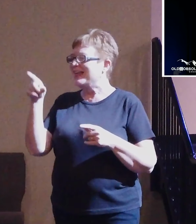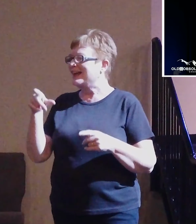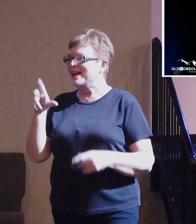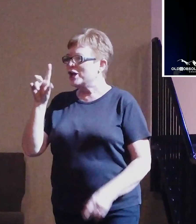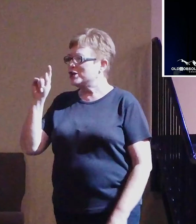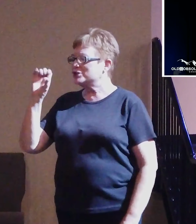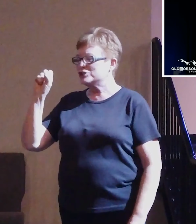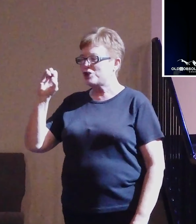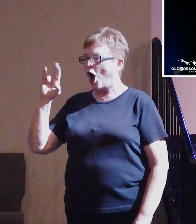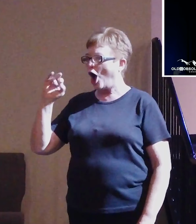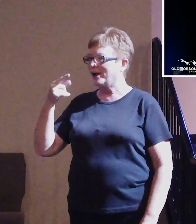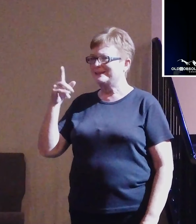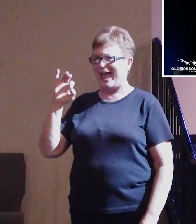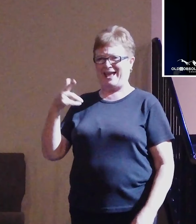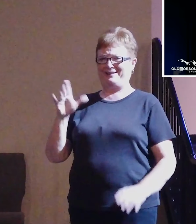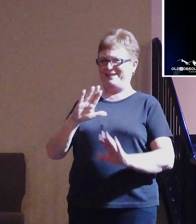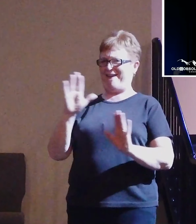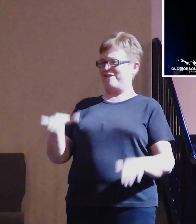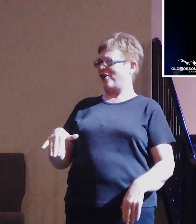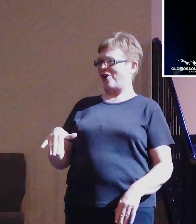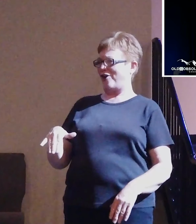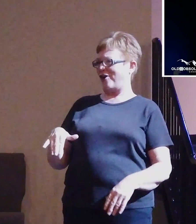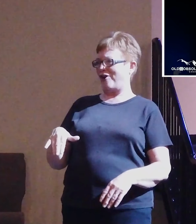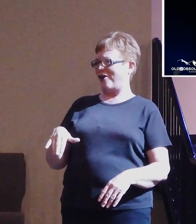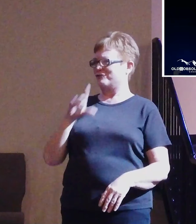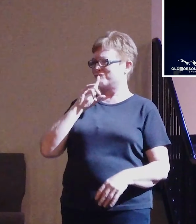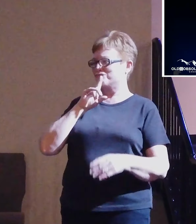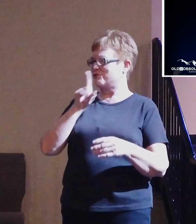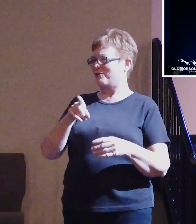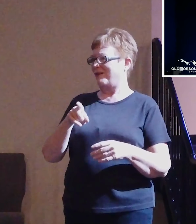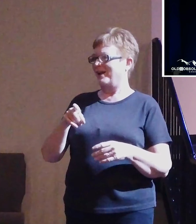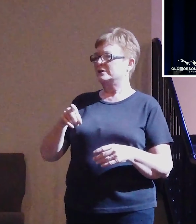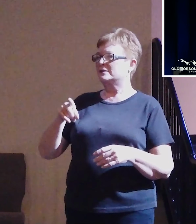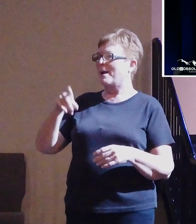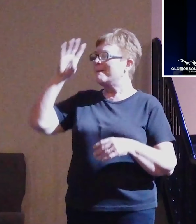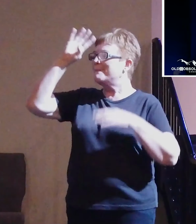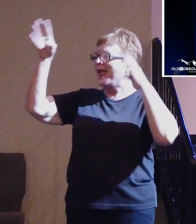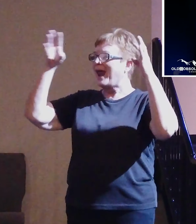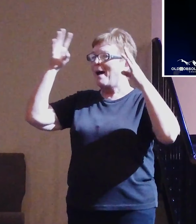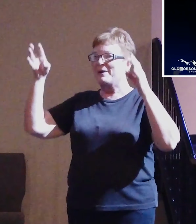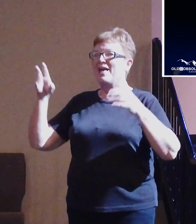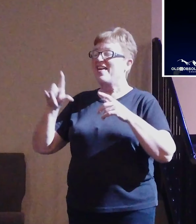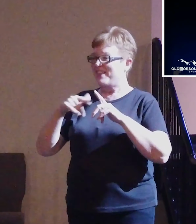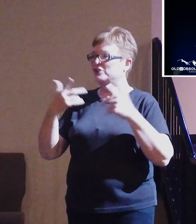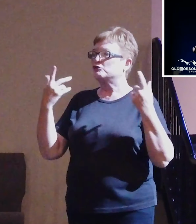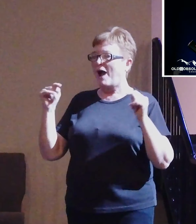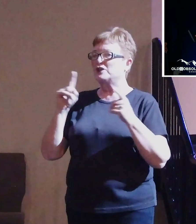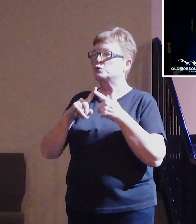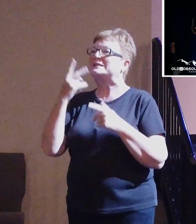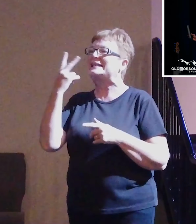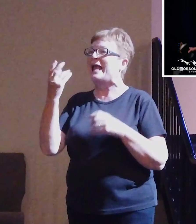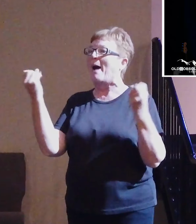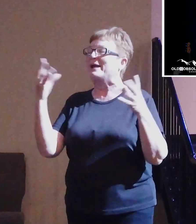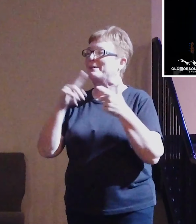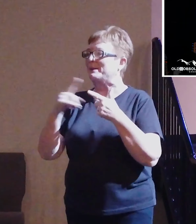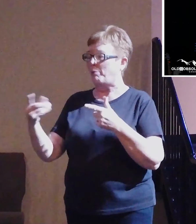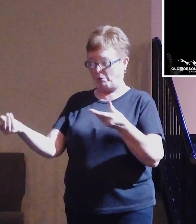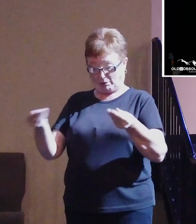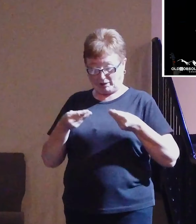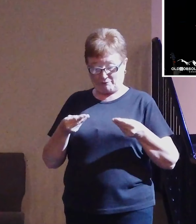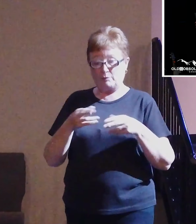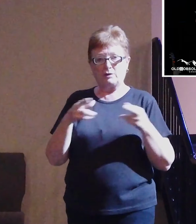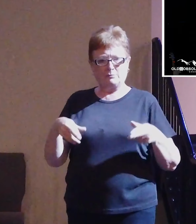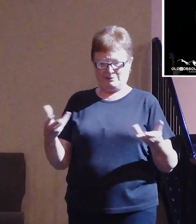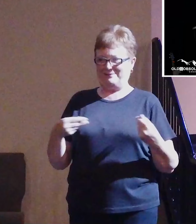So this is the state of the world where people lie on their resumes. Every once in a while you hear some crazy story of some medical doctor that